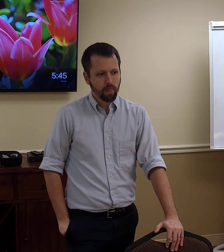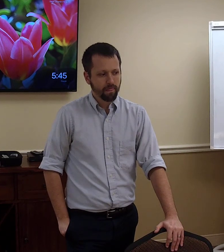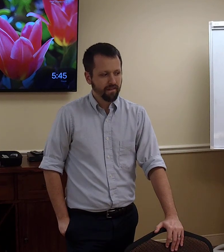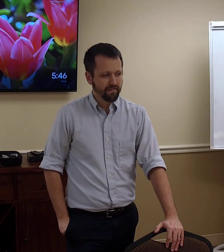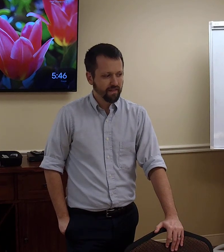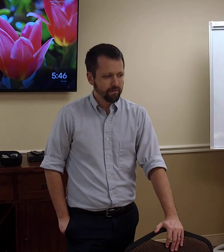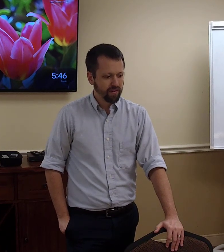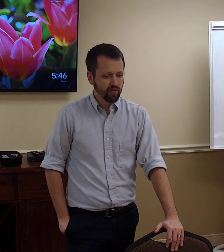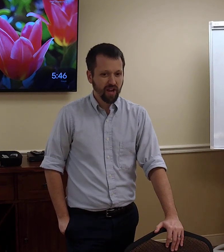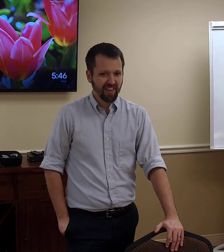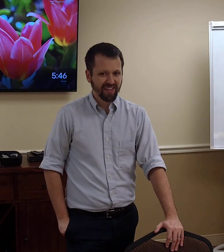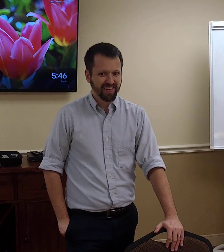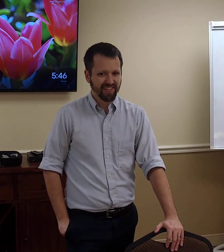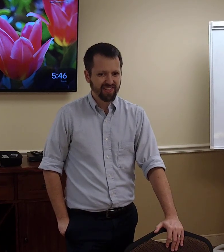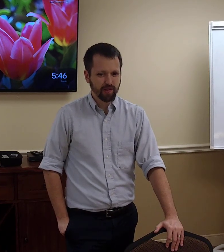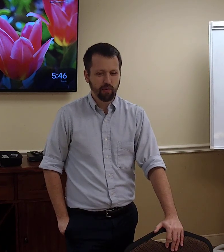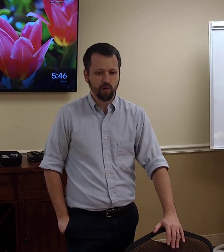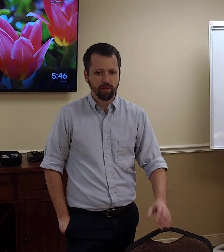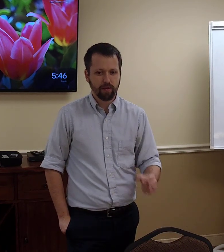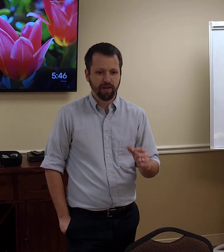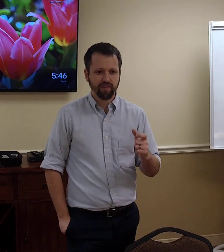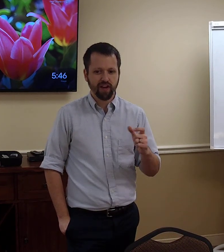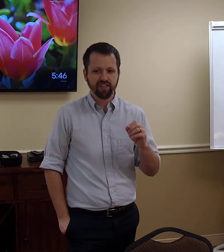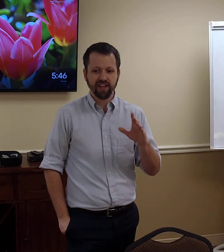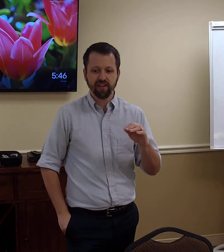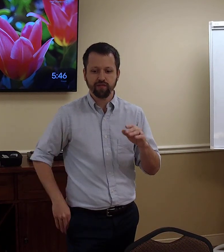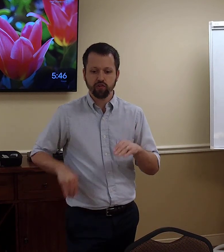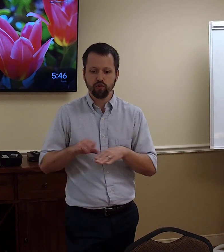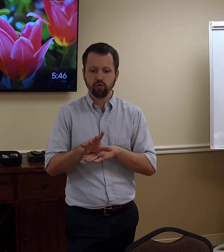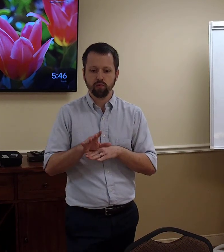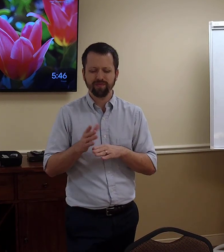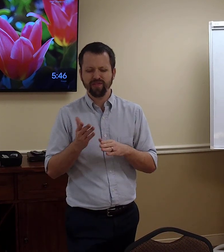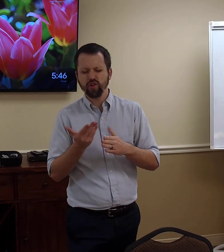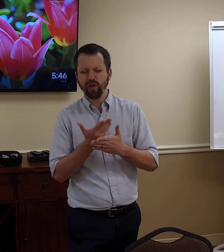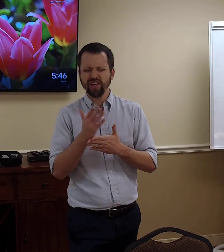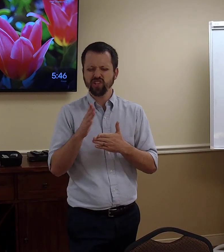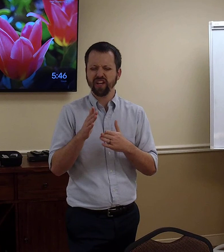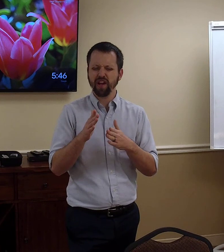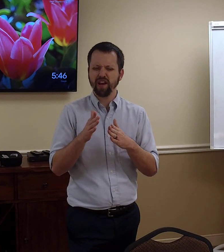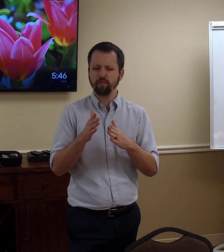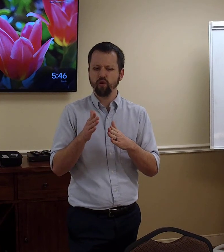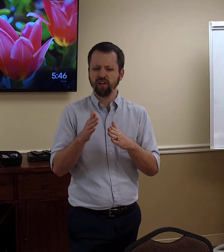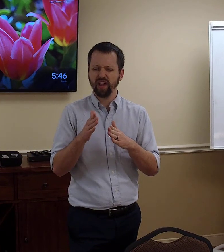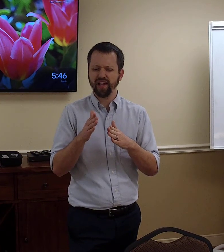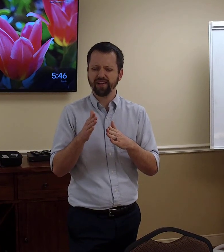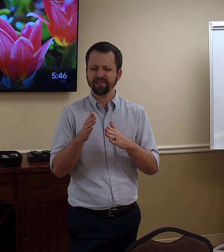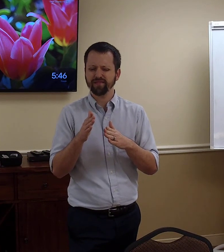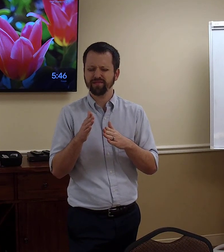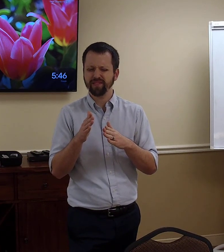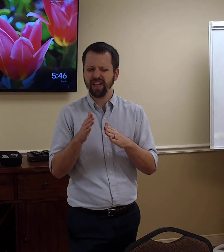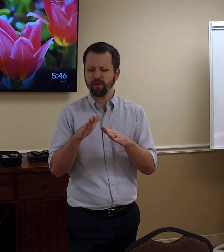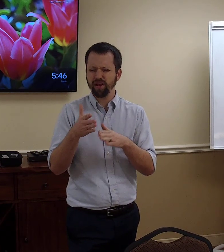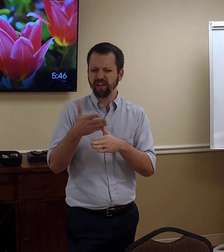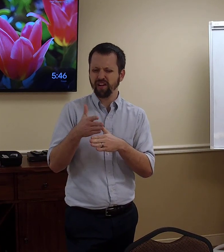it. Yep, that's why I like to teach them. And one of my big advice I give to new-ish, like kind of more like